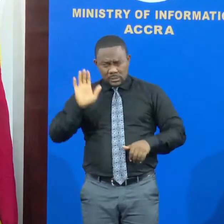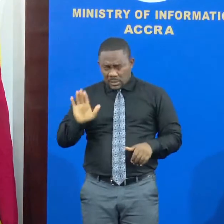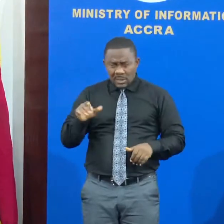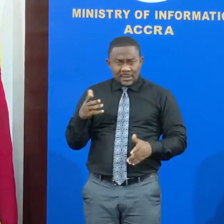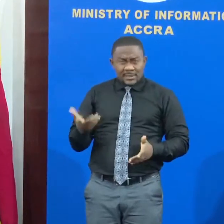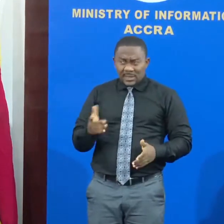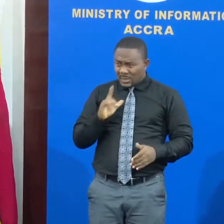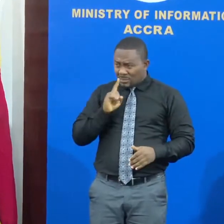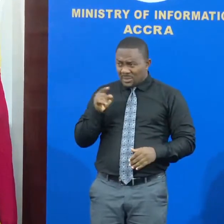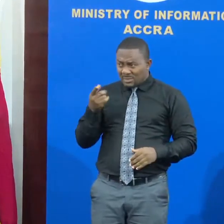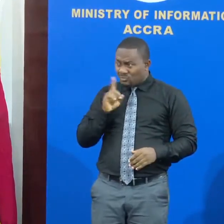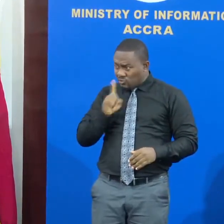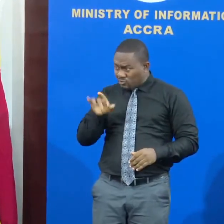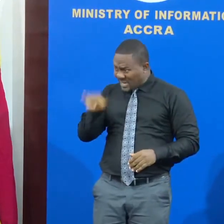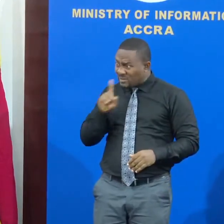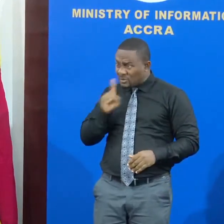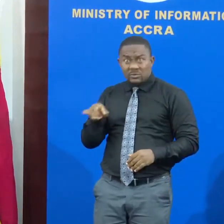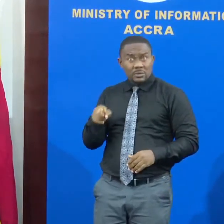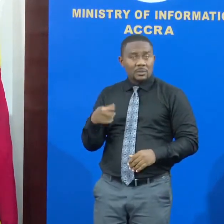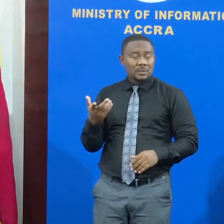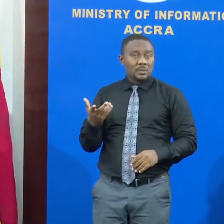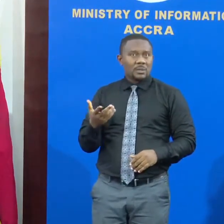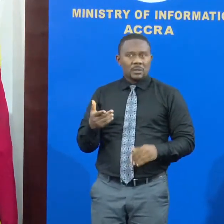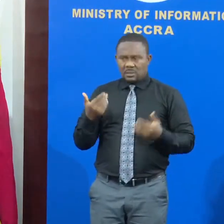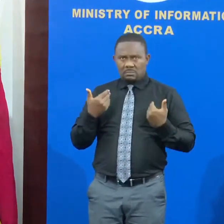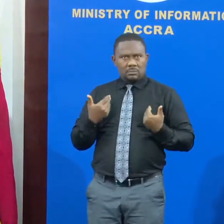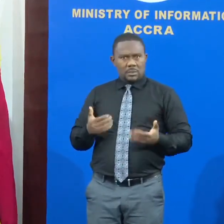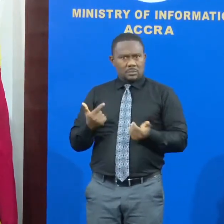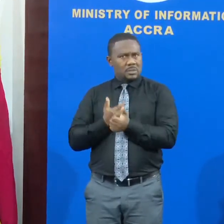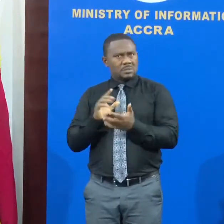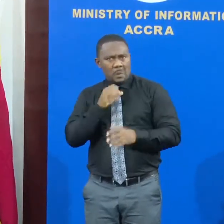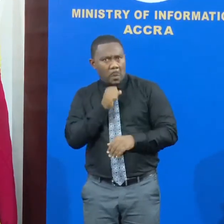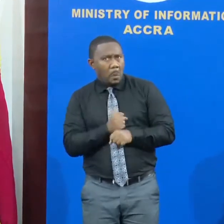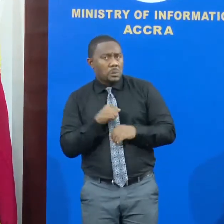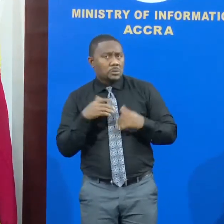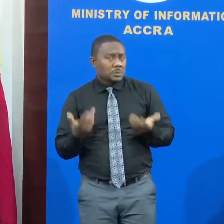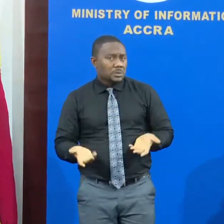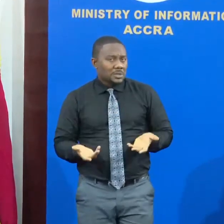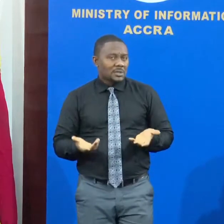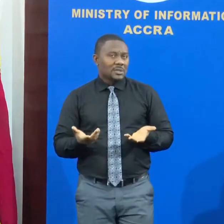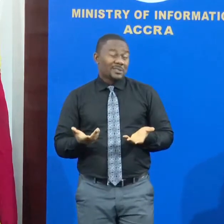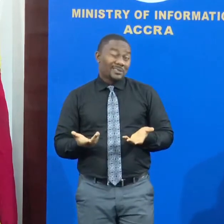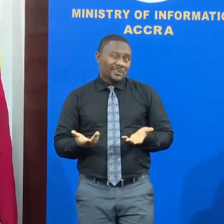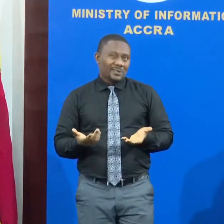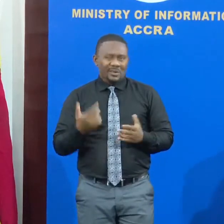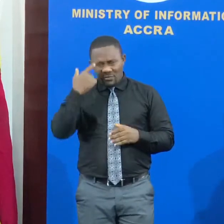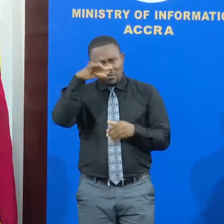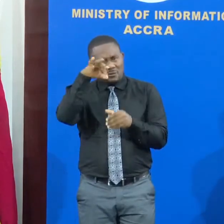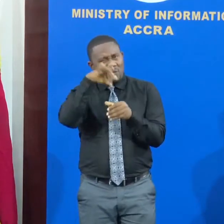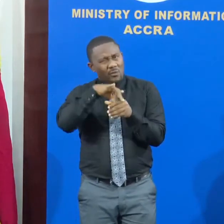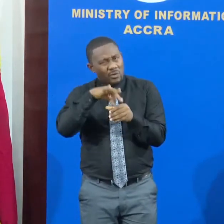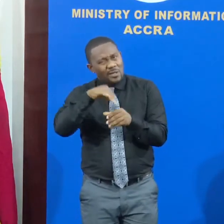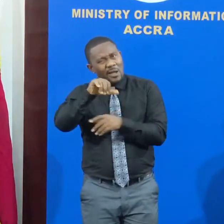various services and facilities such as citizenship determination, age determination, for purposes of voting or